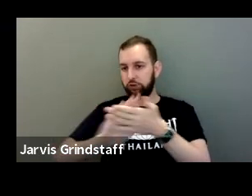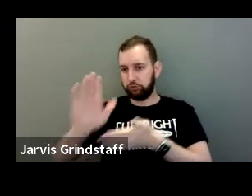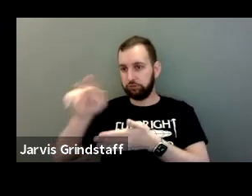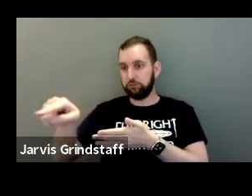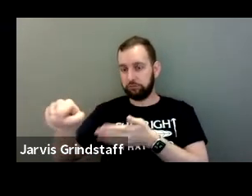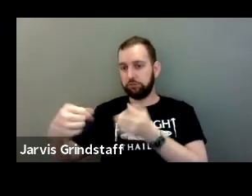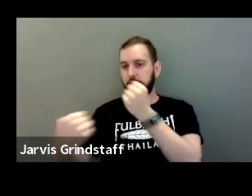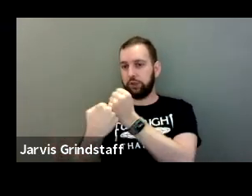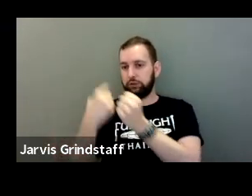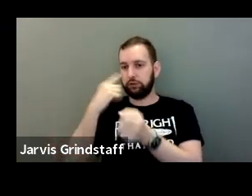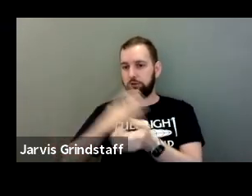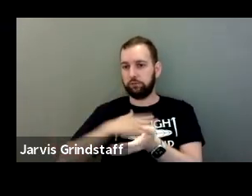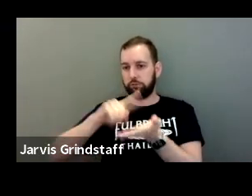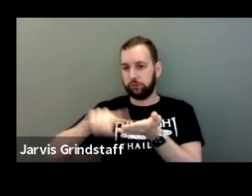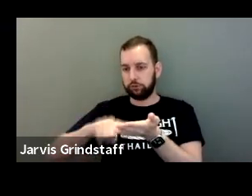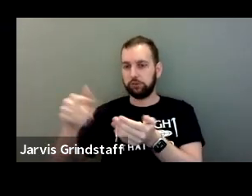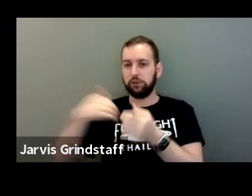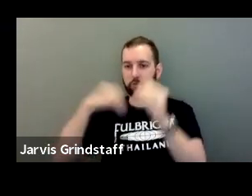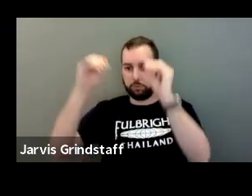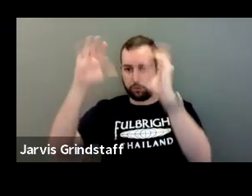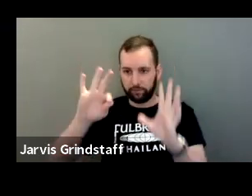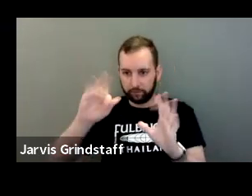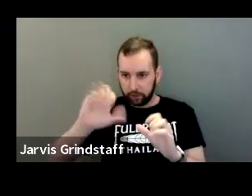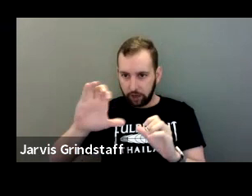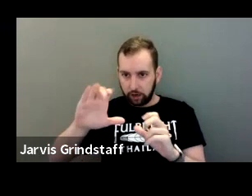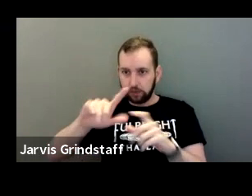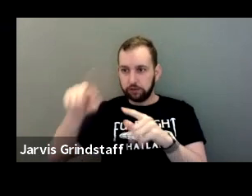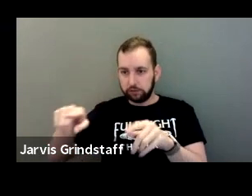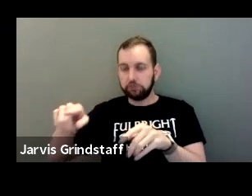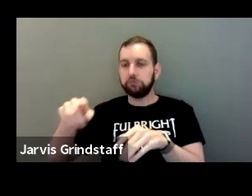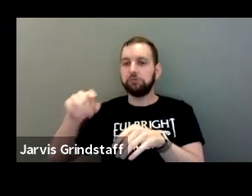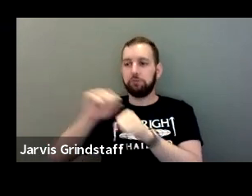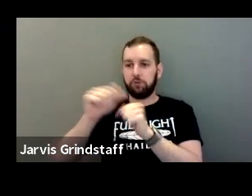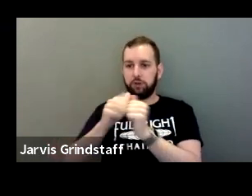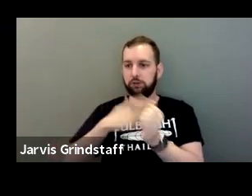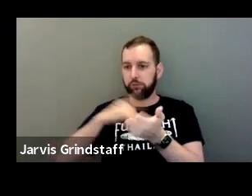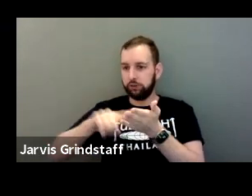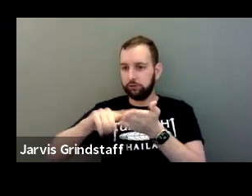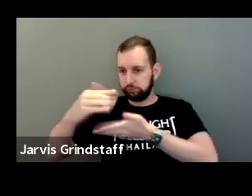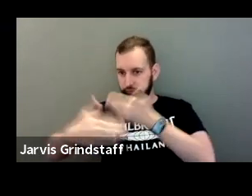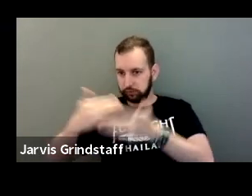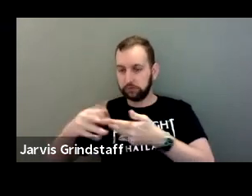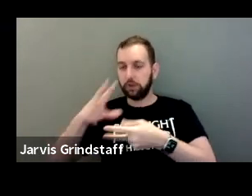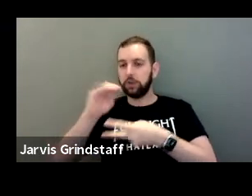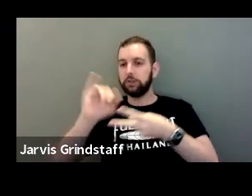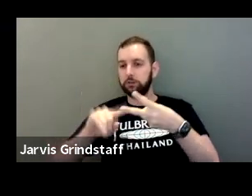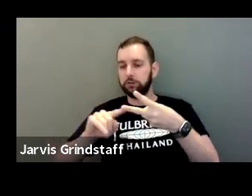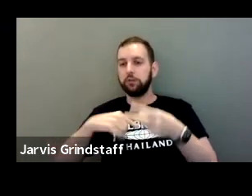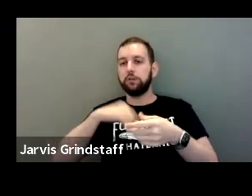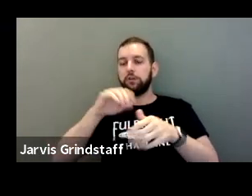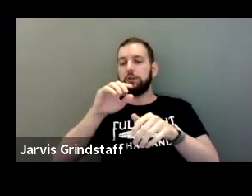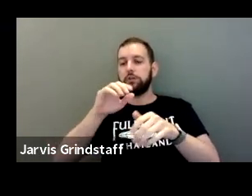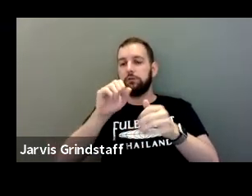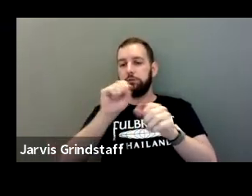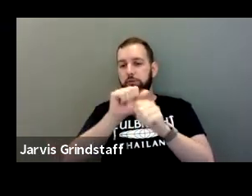in Rashuda College. And they supported my research. So I had a faculty member there who worked with